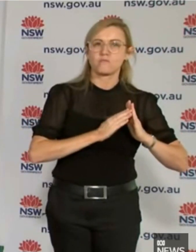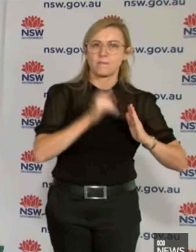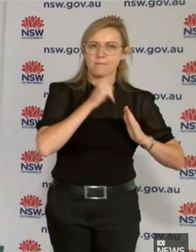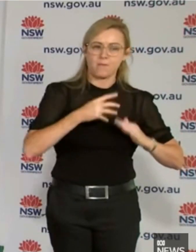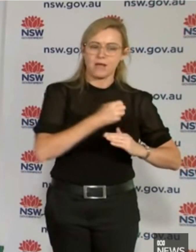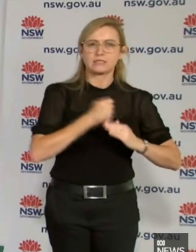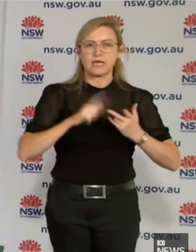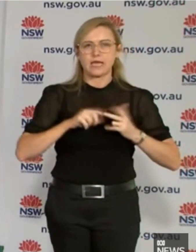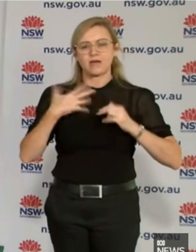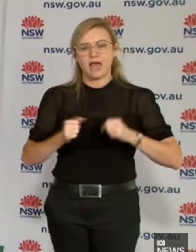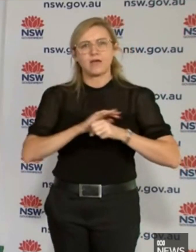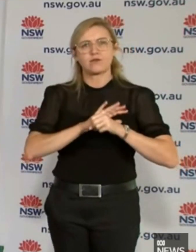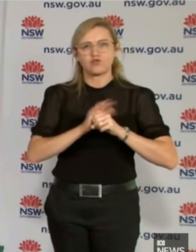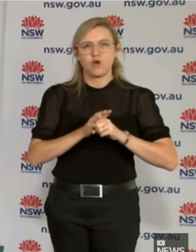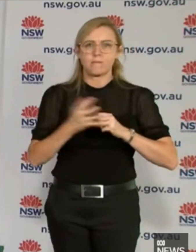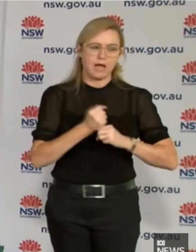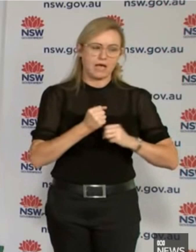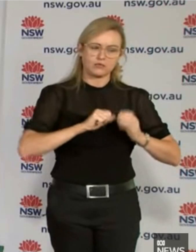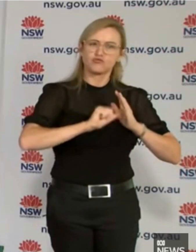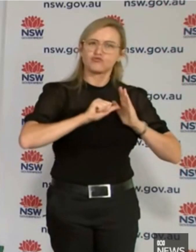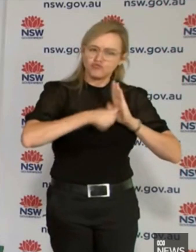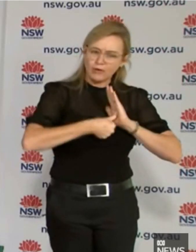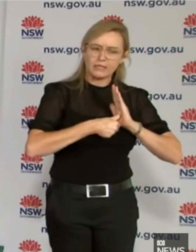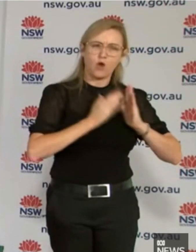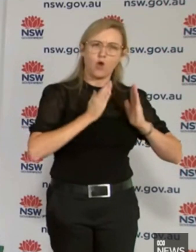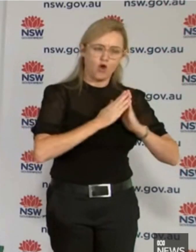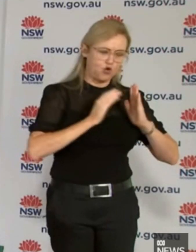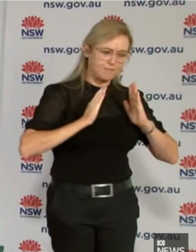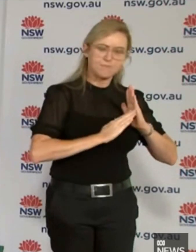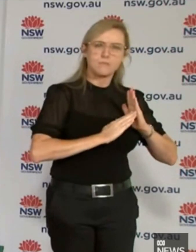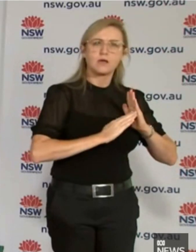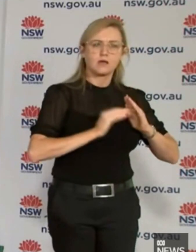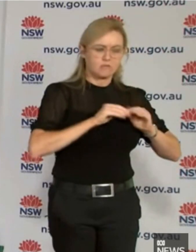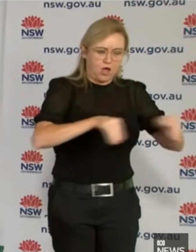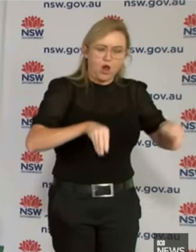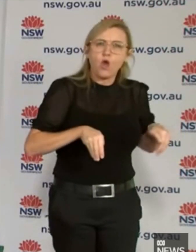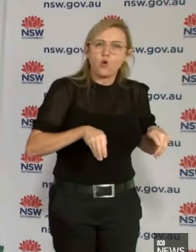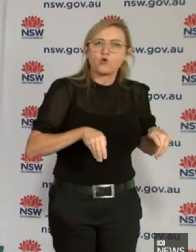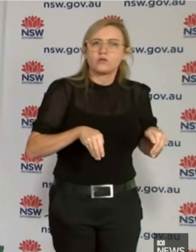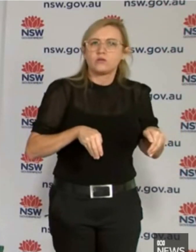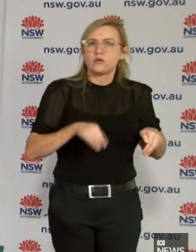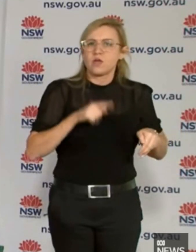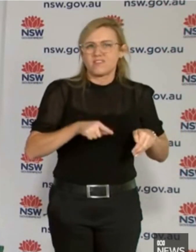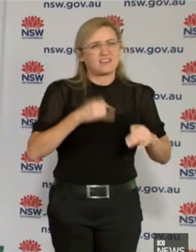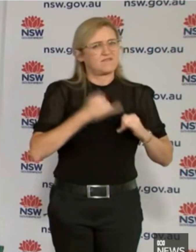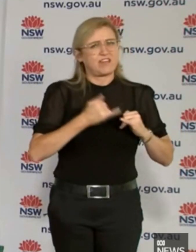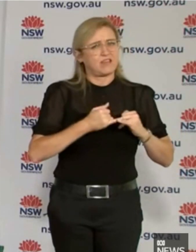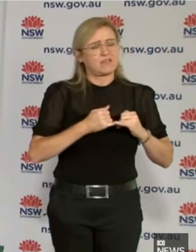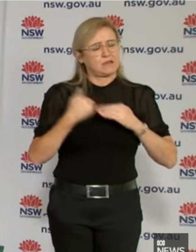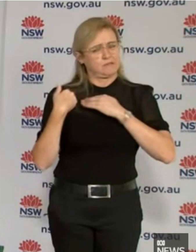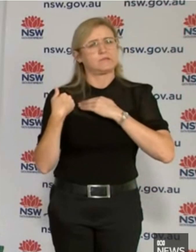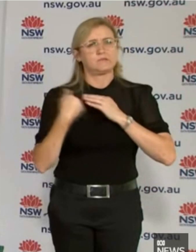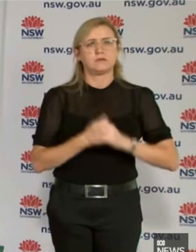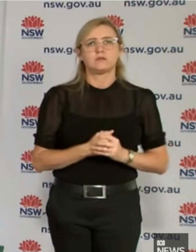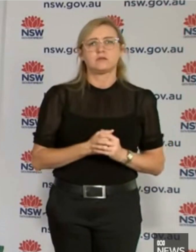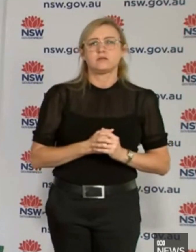are very onerous, and you'd know, because you've been to these conferences many times, you'd know that we're taking at the